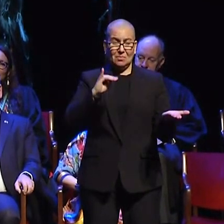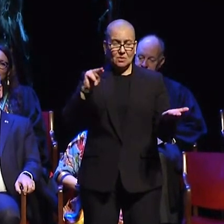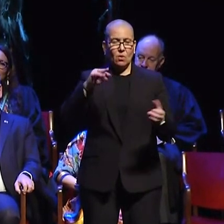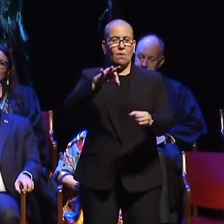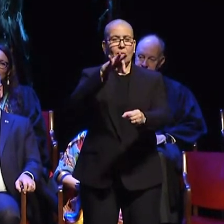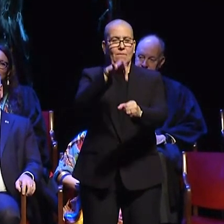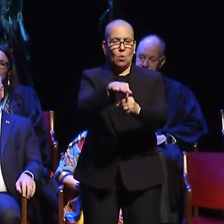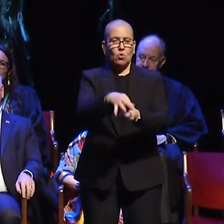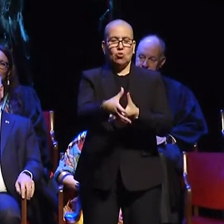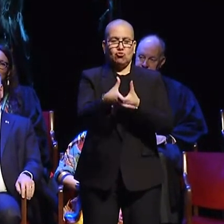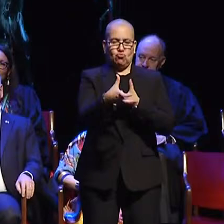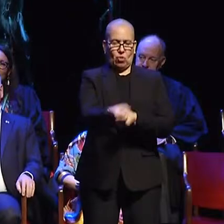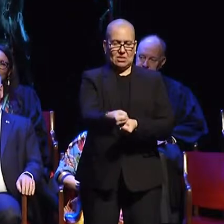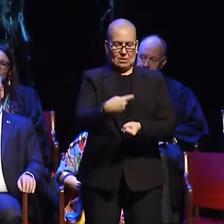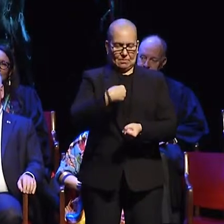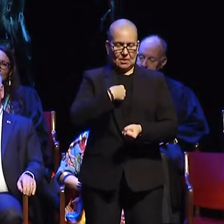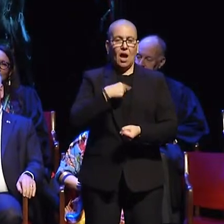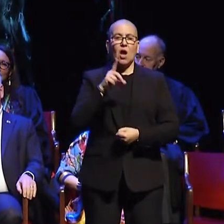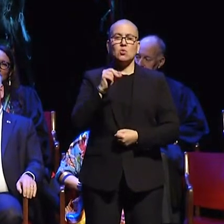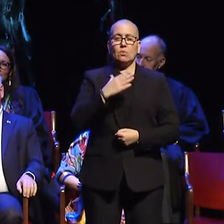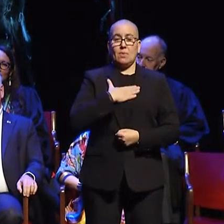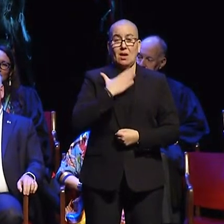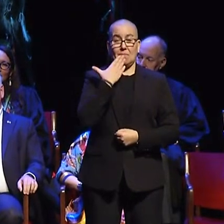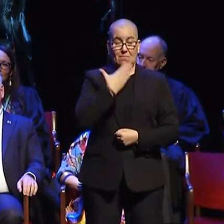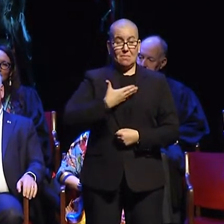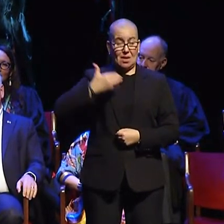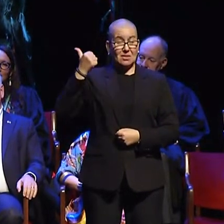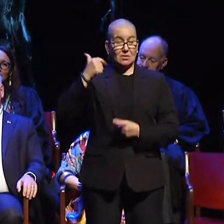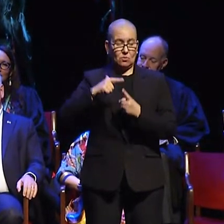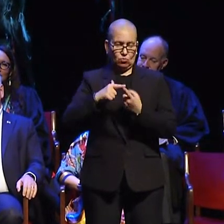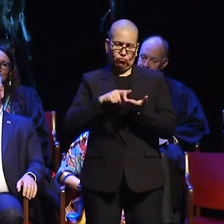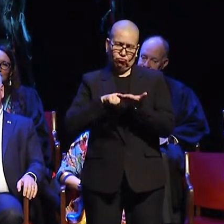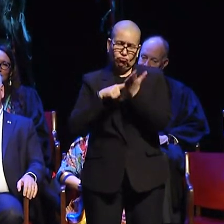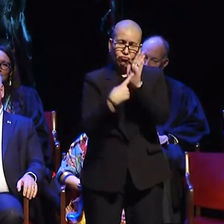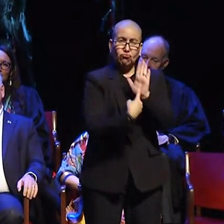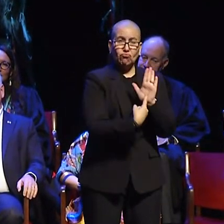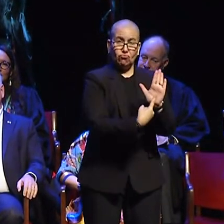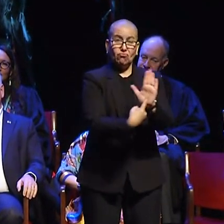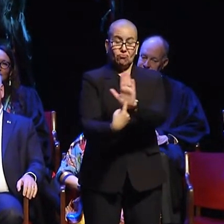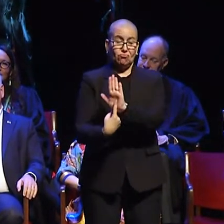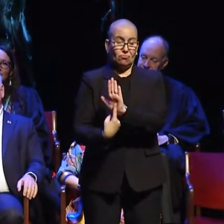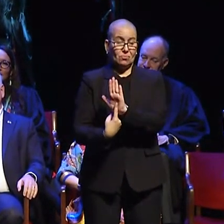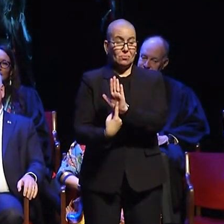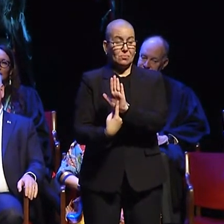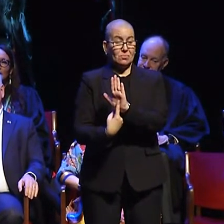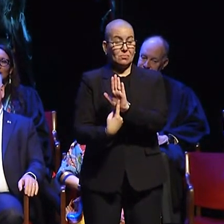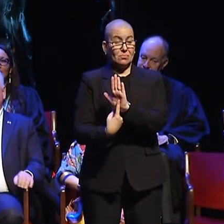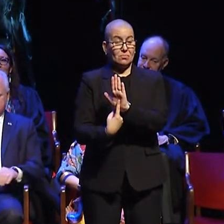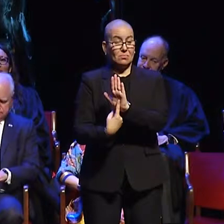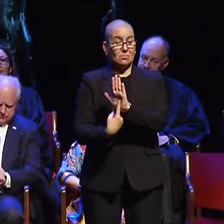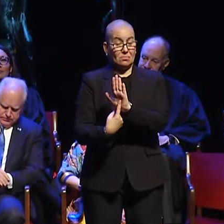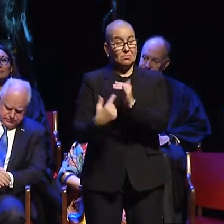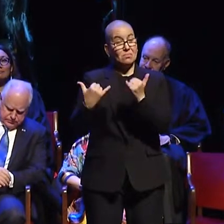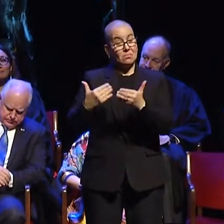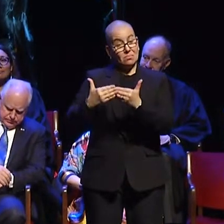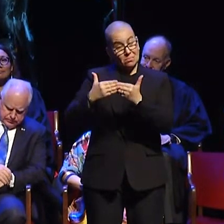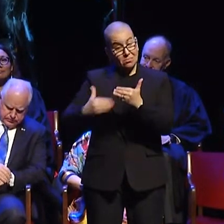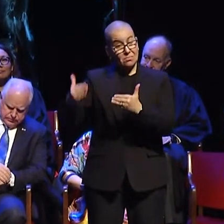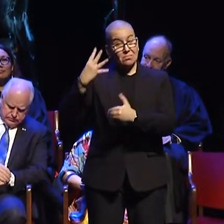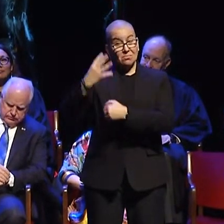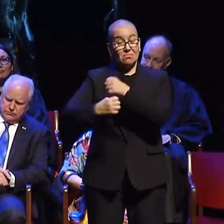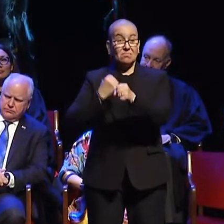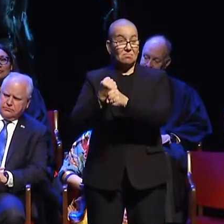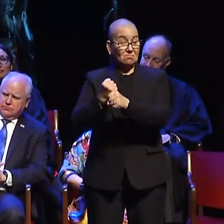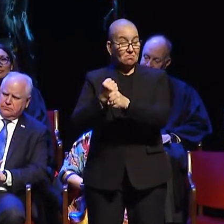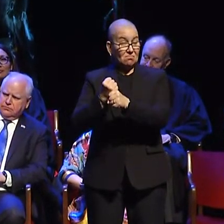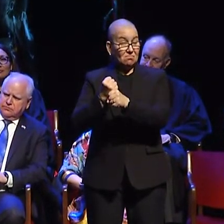it. 4 years is a long time. A lot can happen in that space to a person,